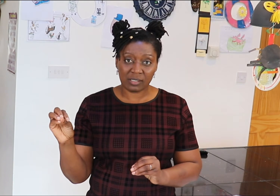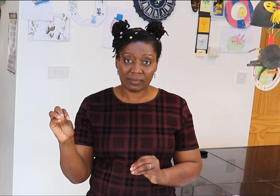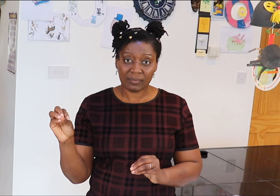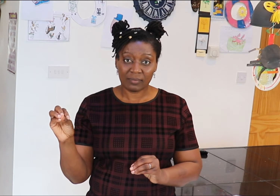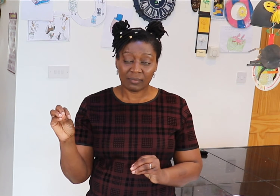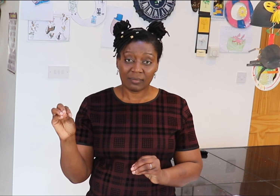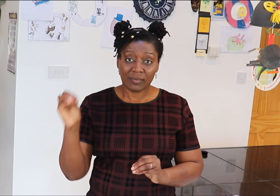parents,